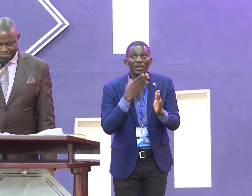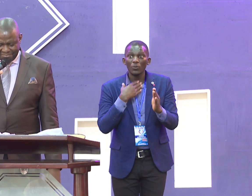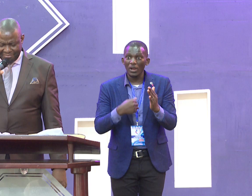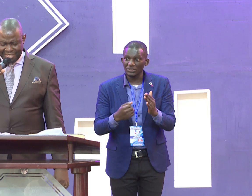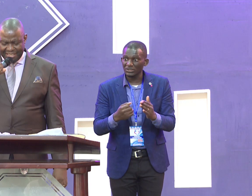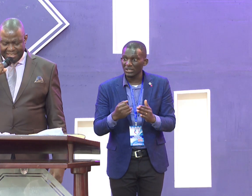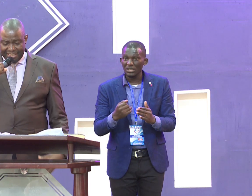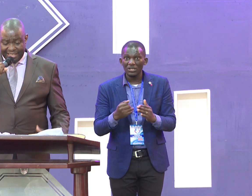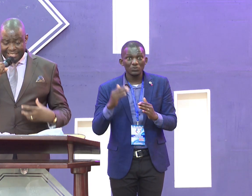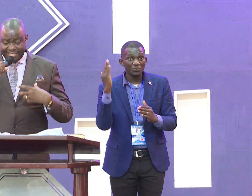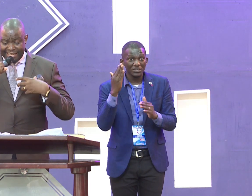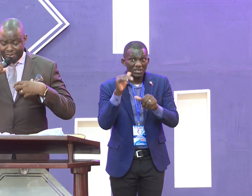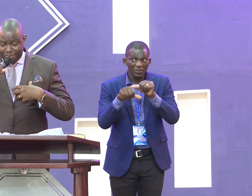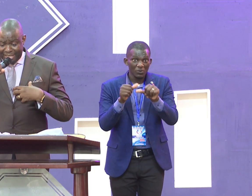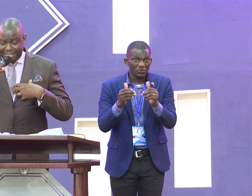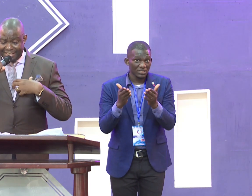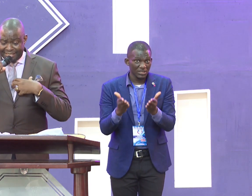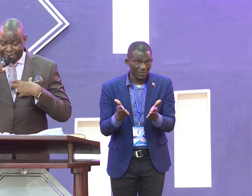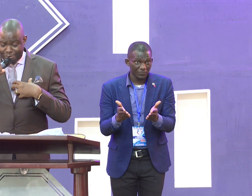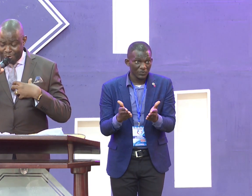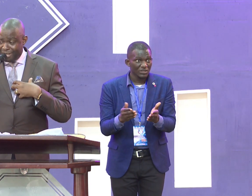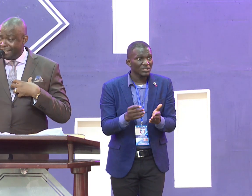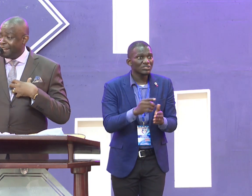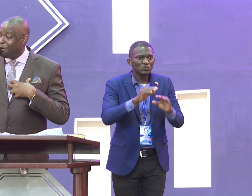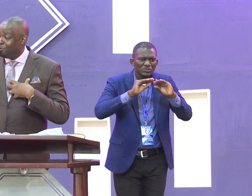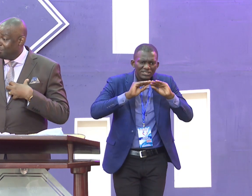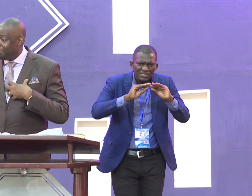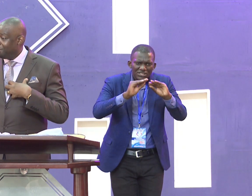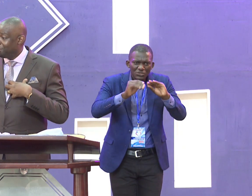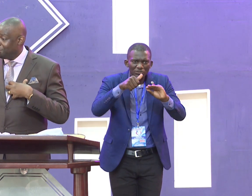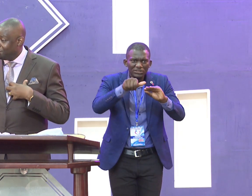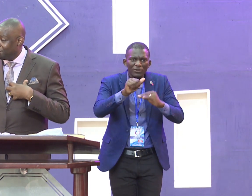first case that I want to present before